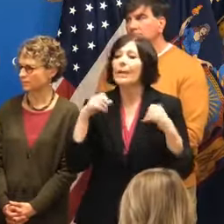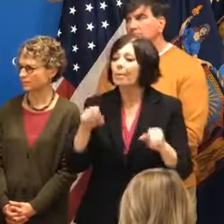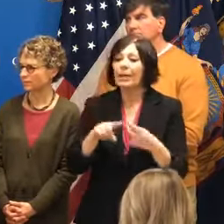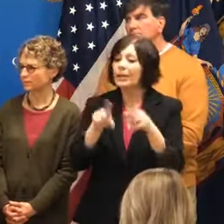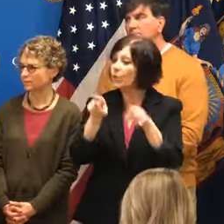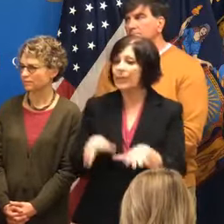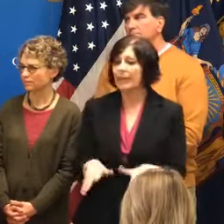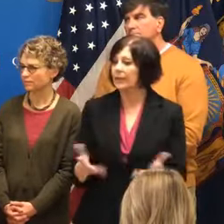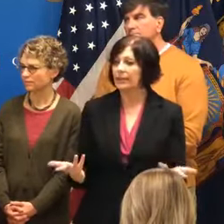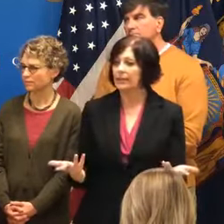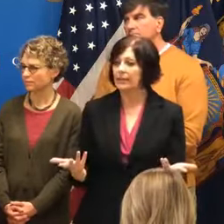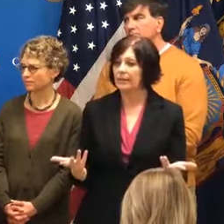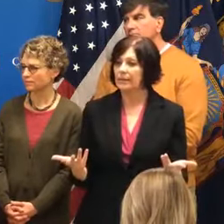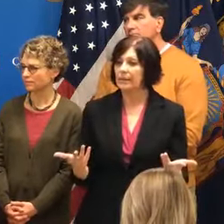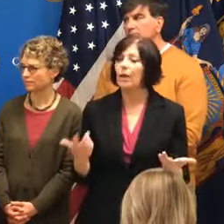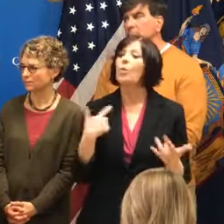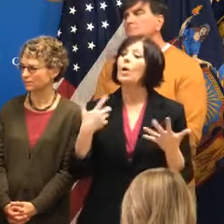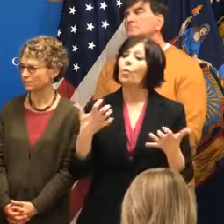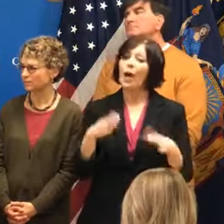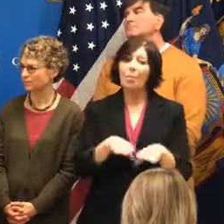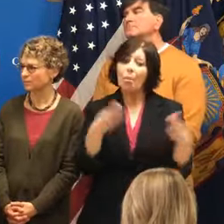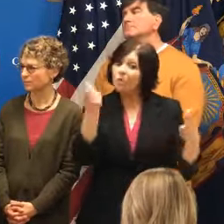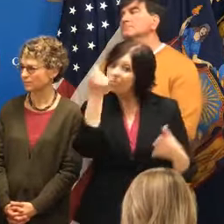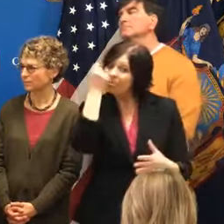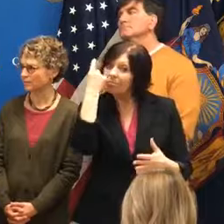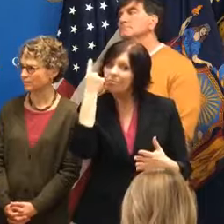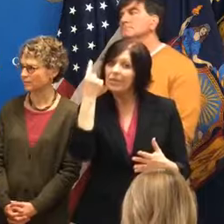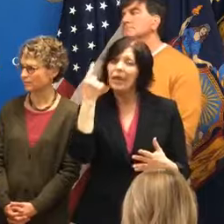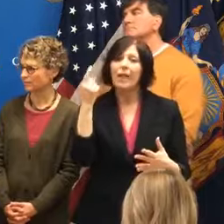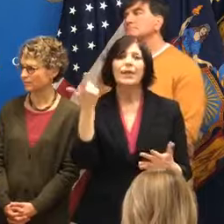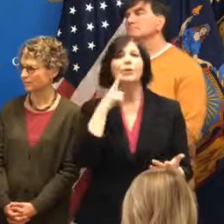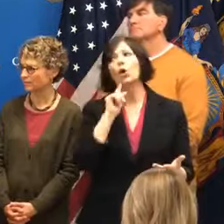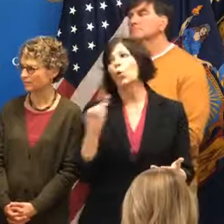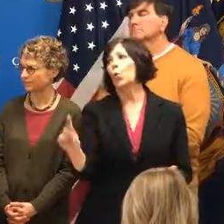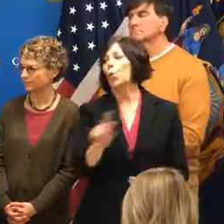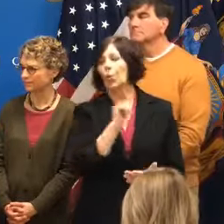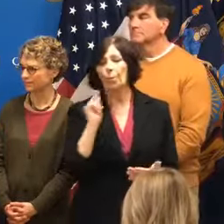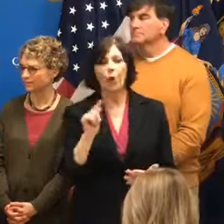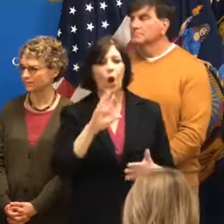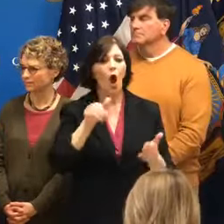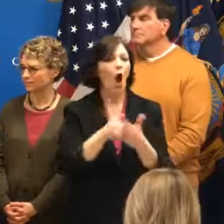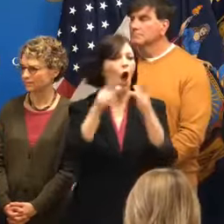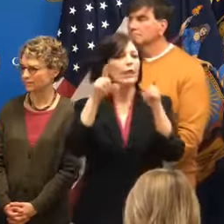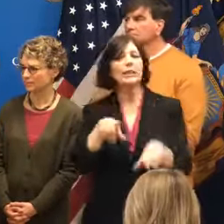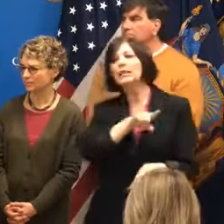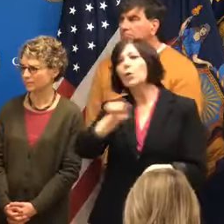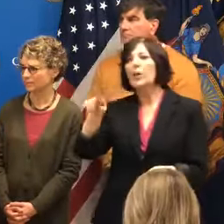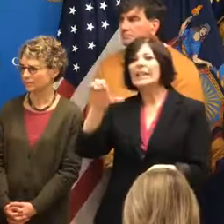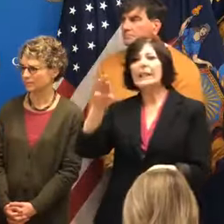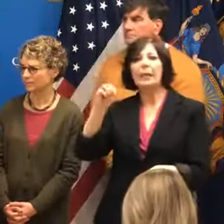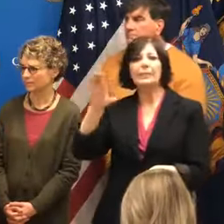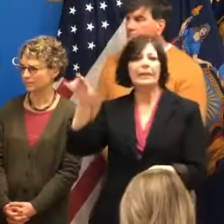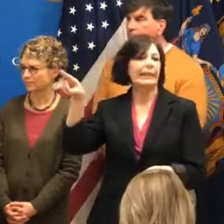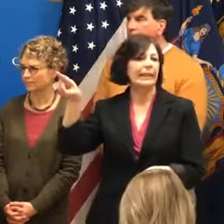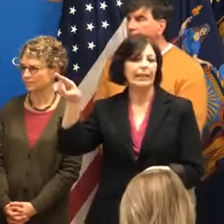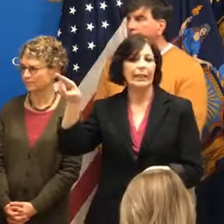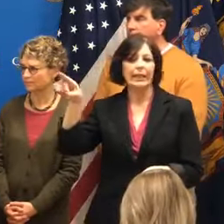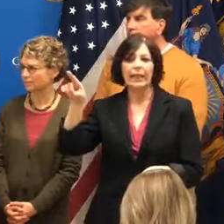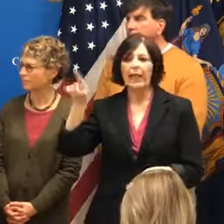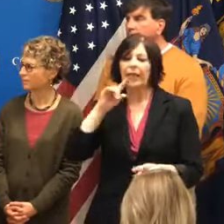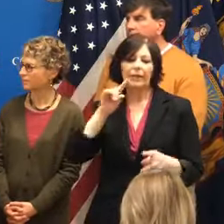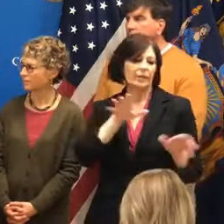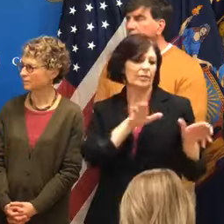test for this. So we want public to understand there was a rampant rumor that all these tests were being done by ECMC, and there's like a whole group